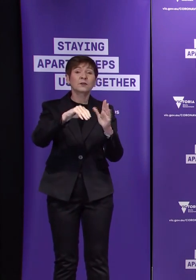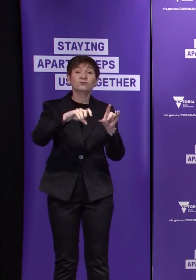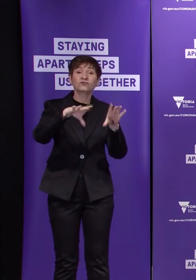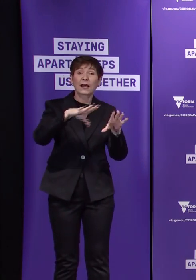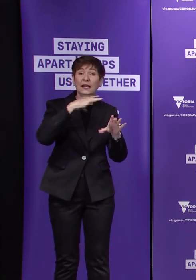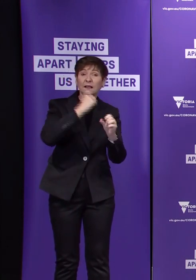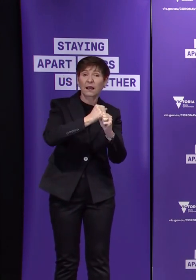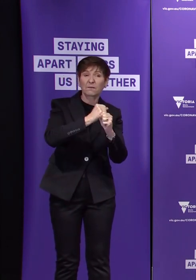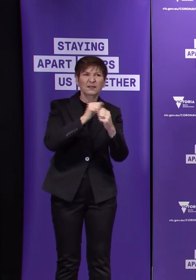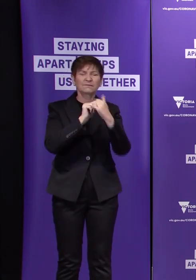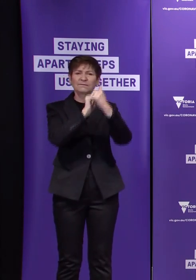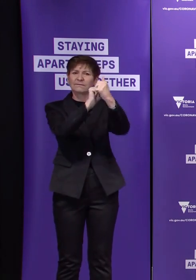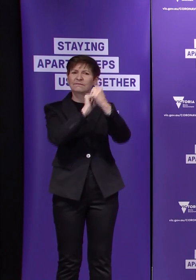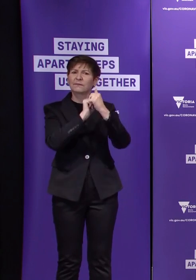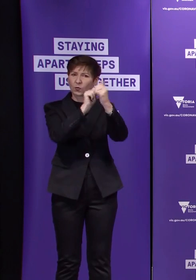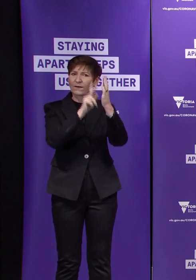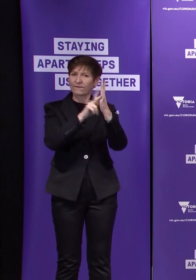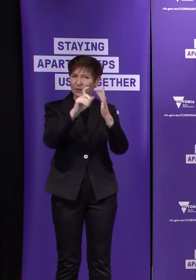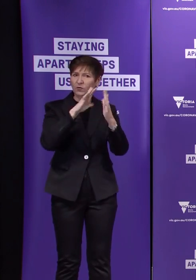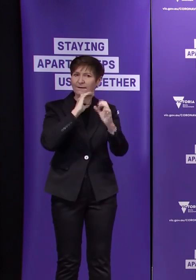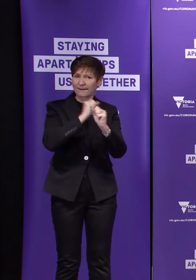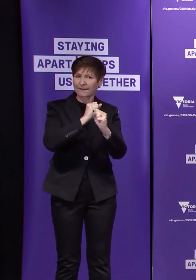if I could, on aged care.